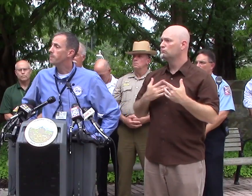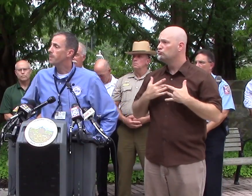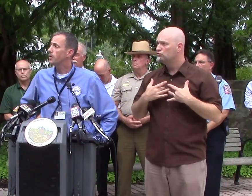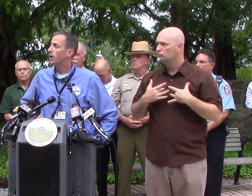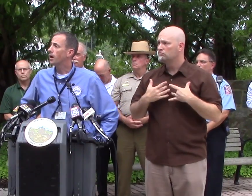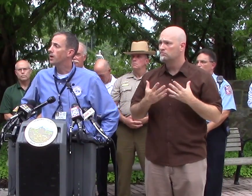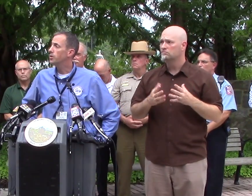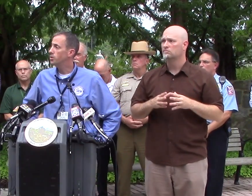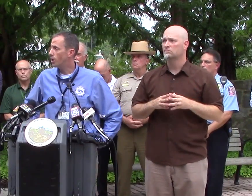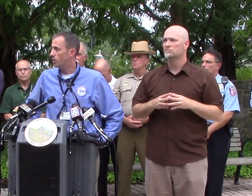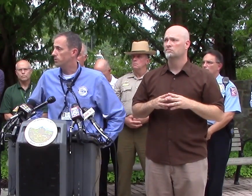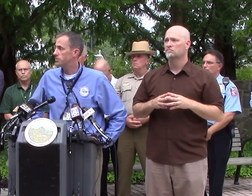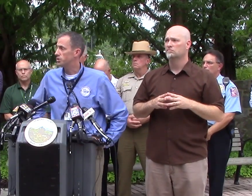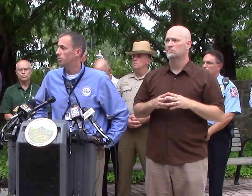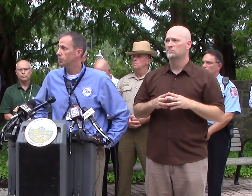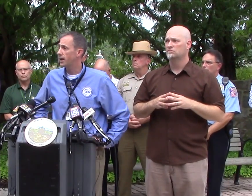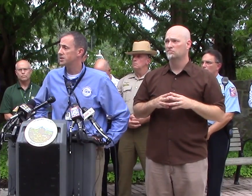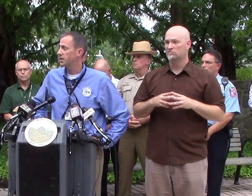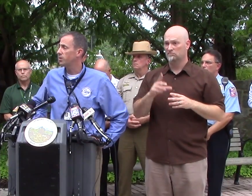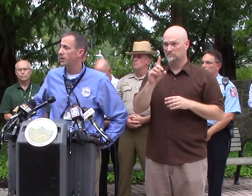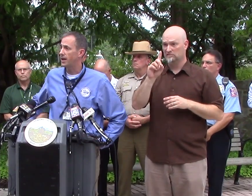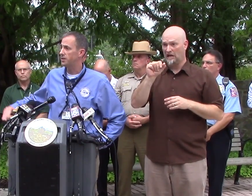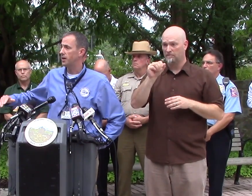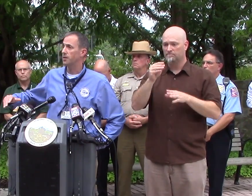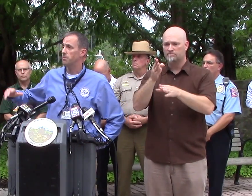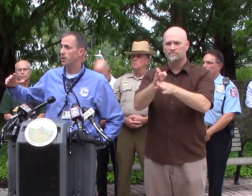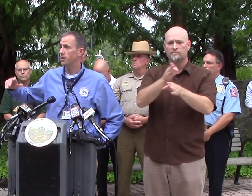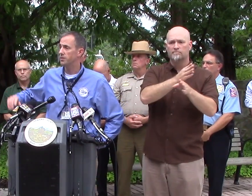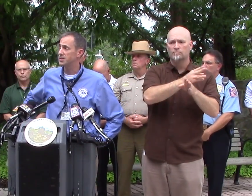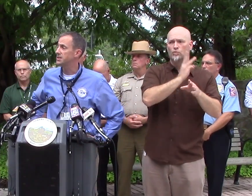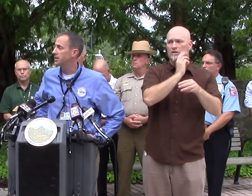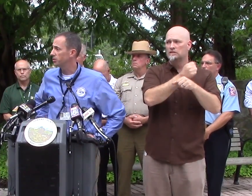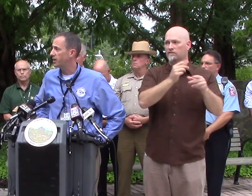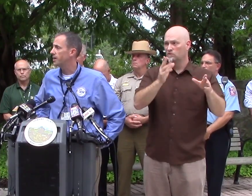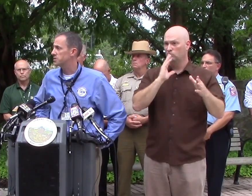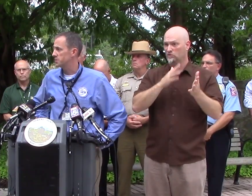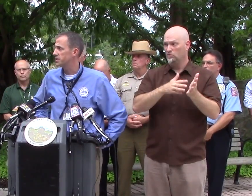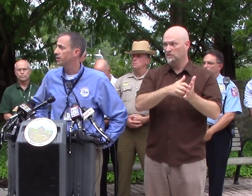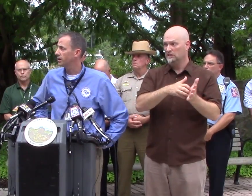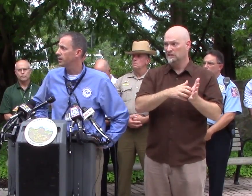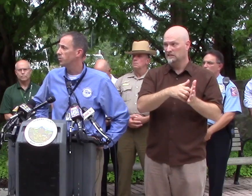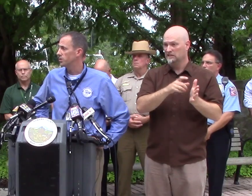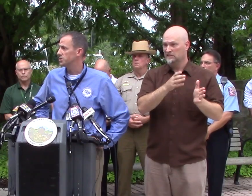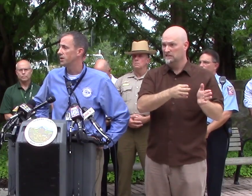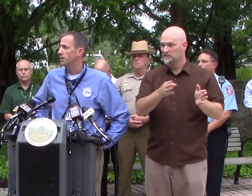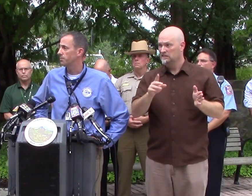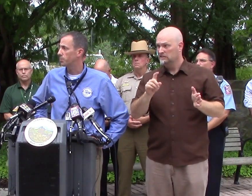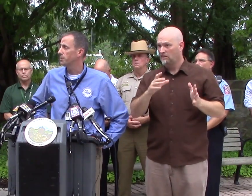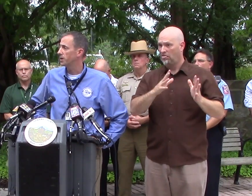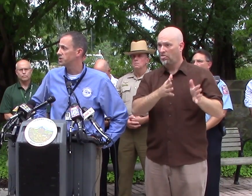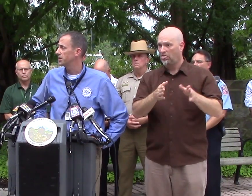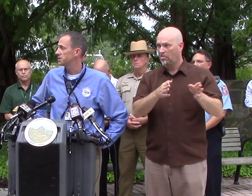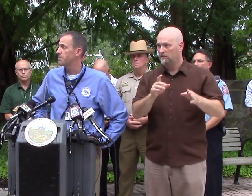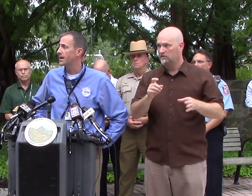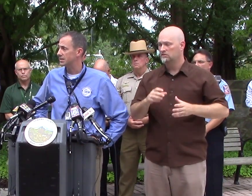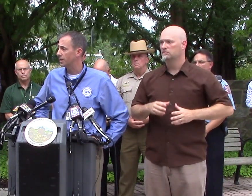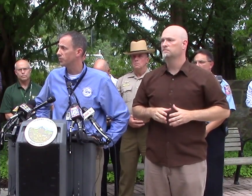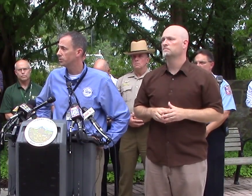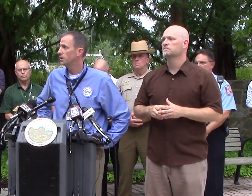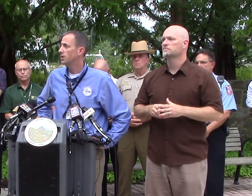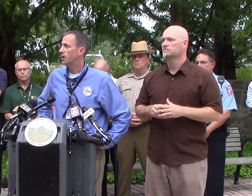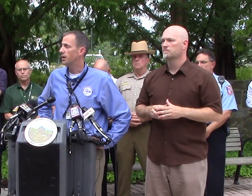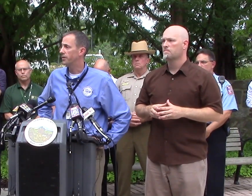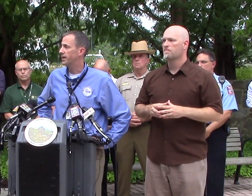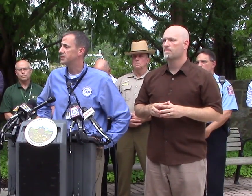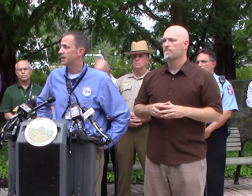on the Patapsco? No. So last night we had Centennial Dam specifically was pretty much at its max